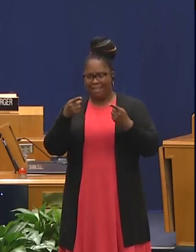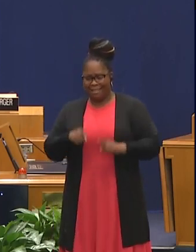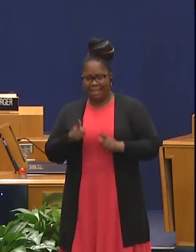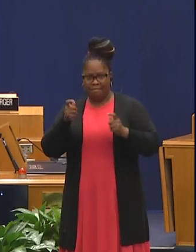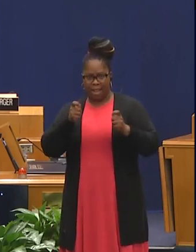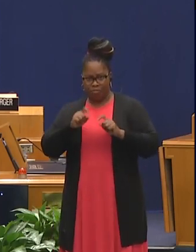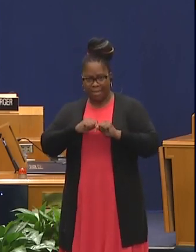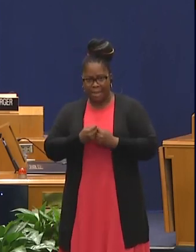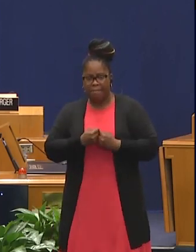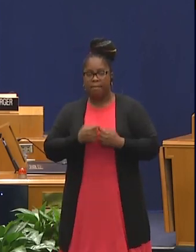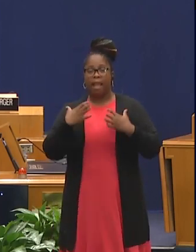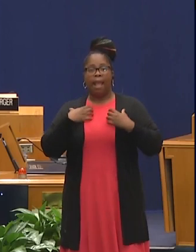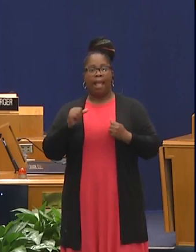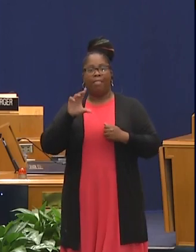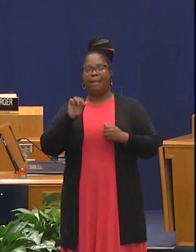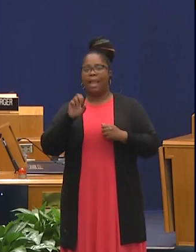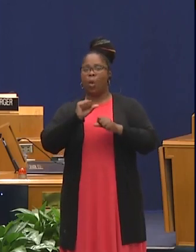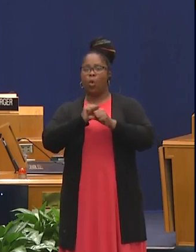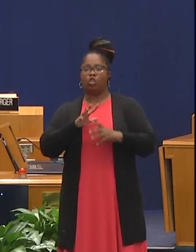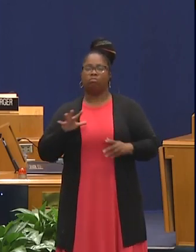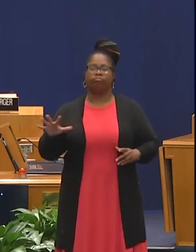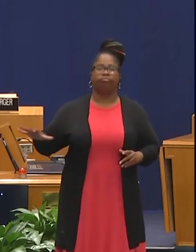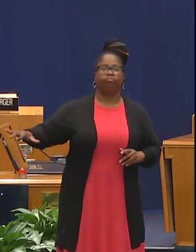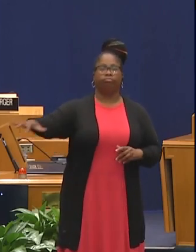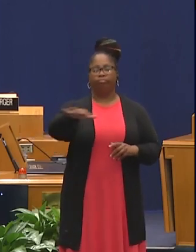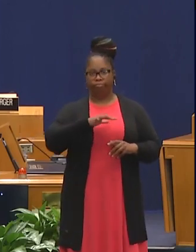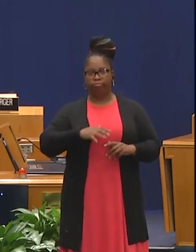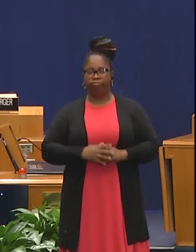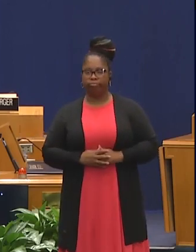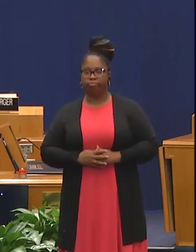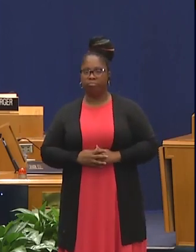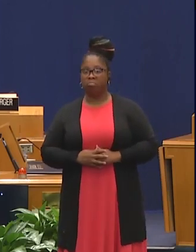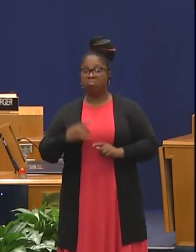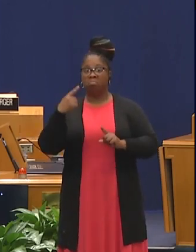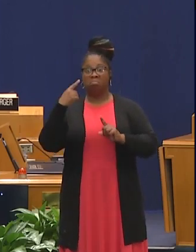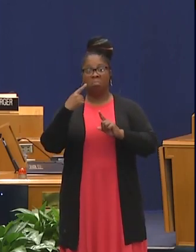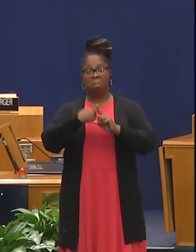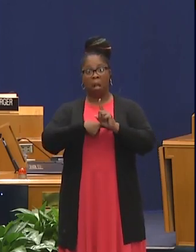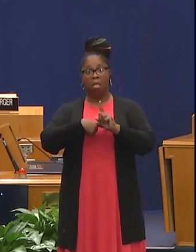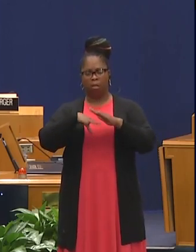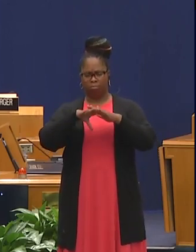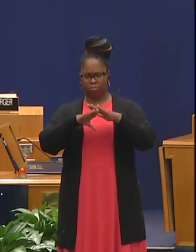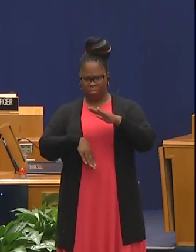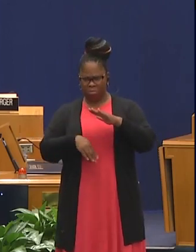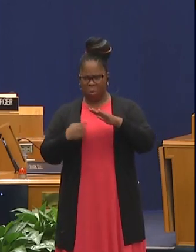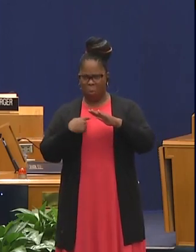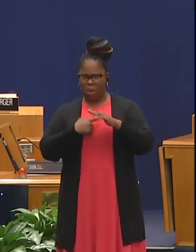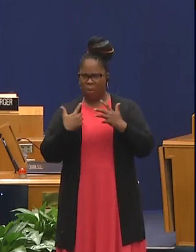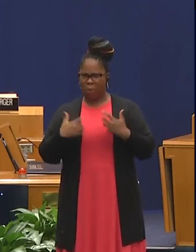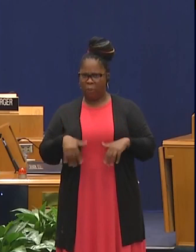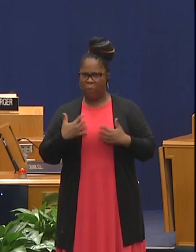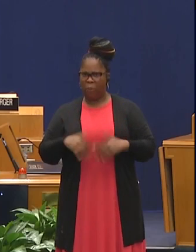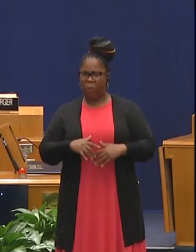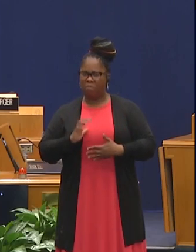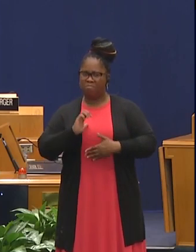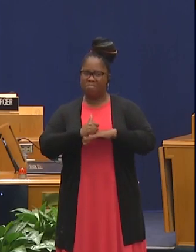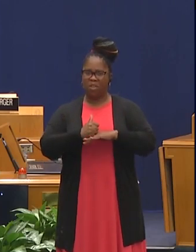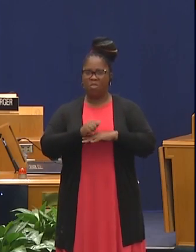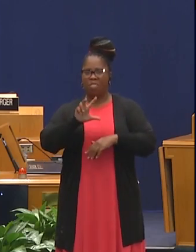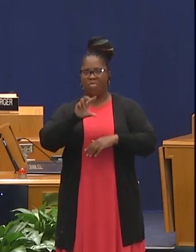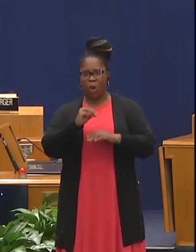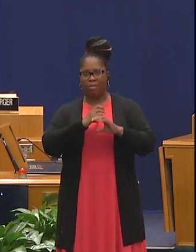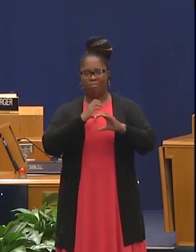with healthcare stakeholders from all across the region. In less than a month, I'm very proud to share that we've built a network of 30 mobile testing